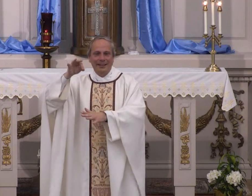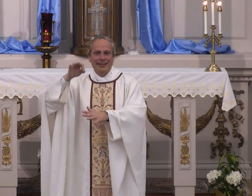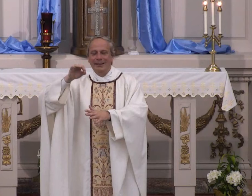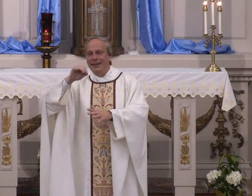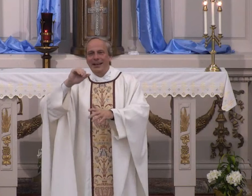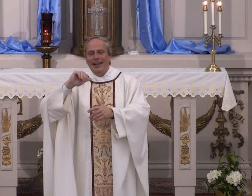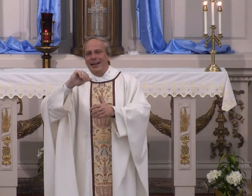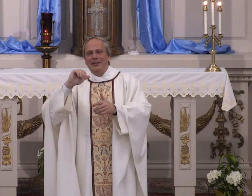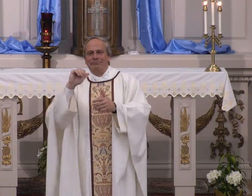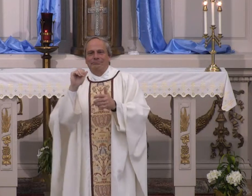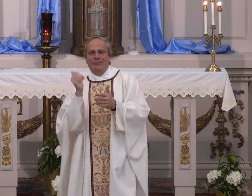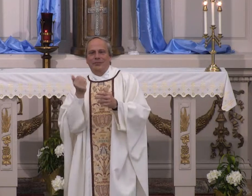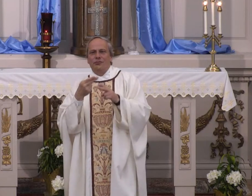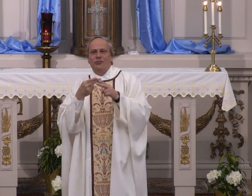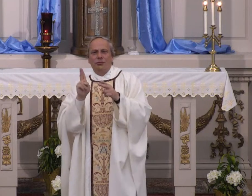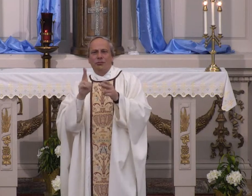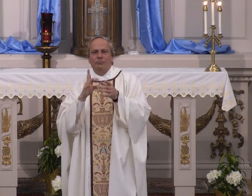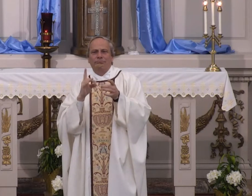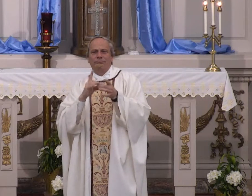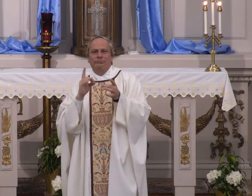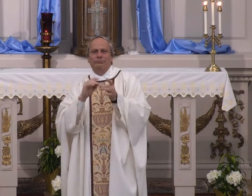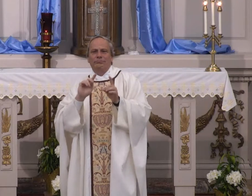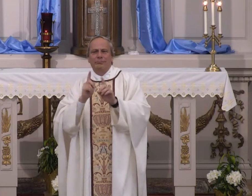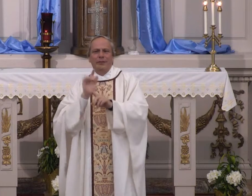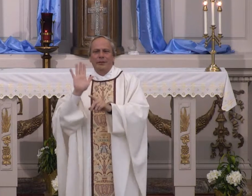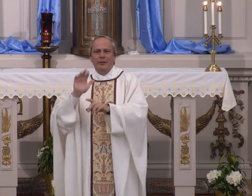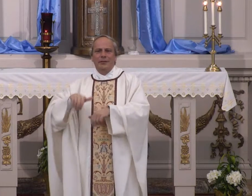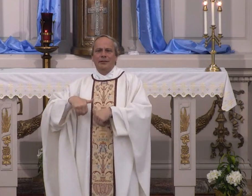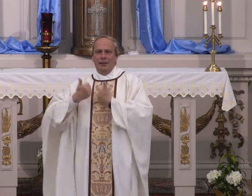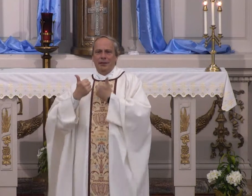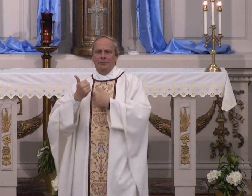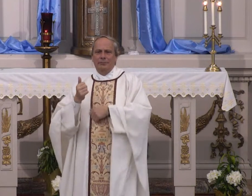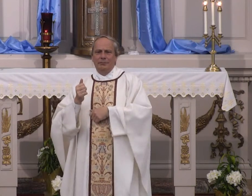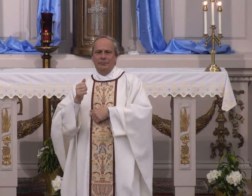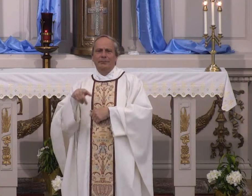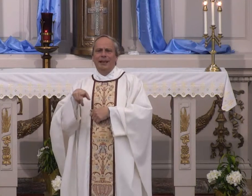And if you can't find anything about this new saint,